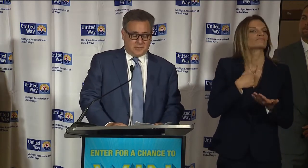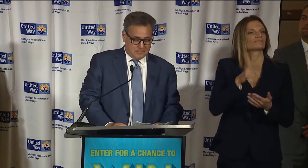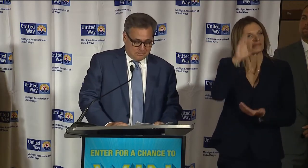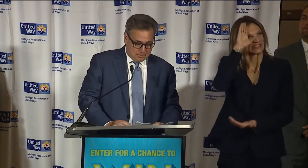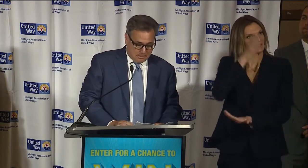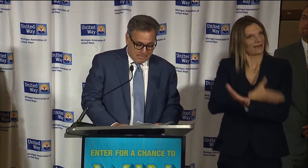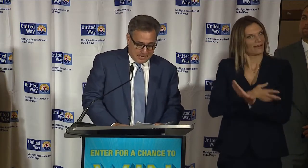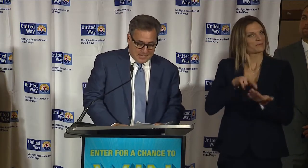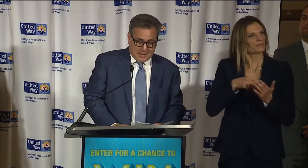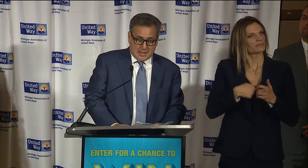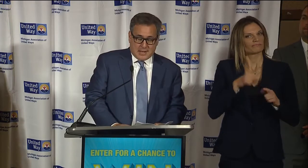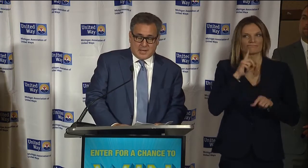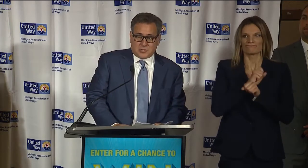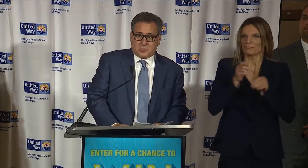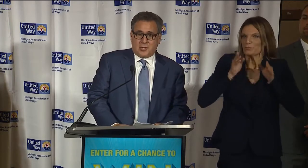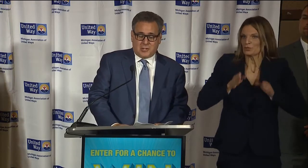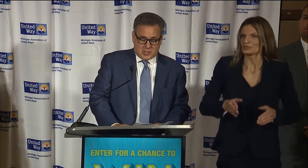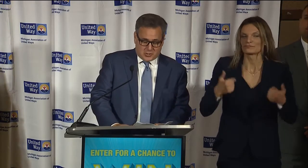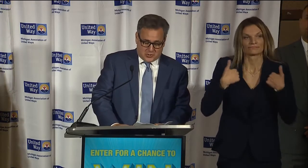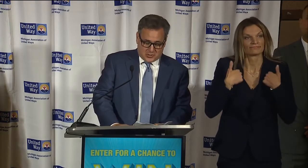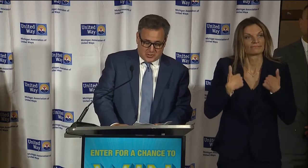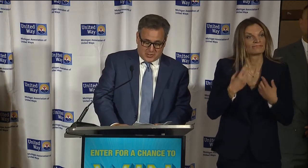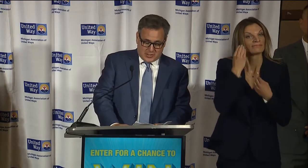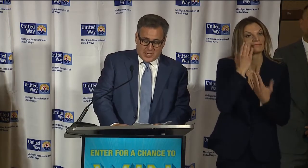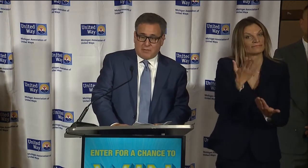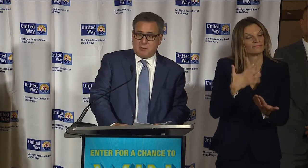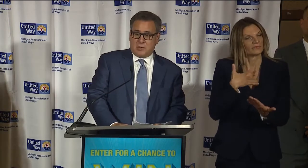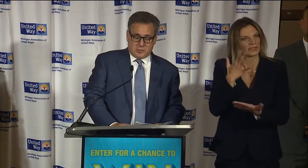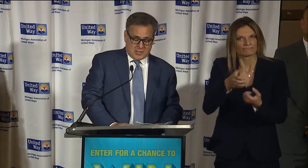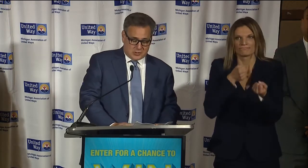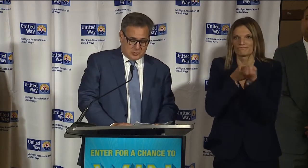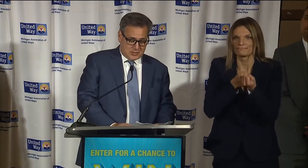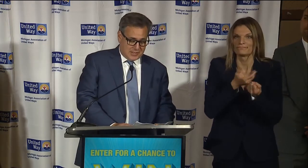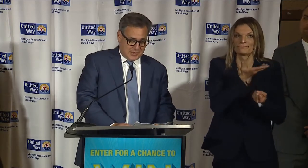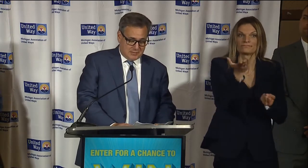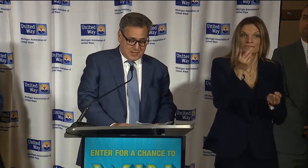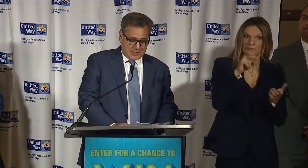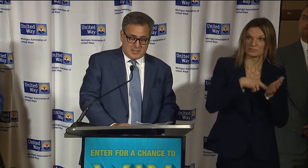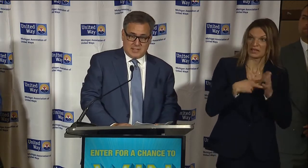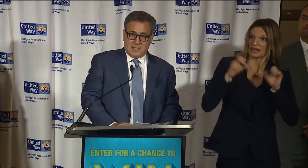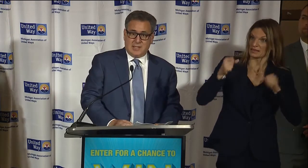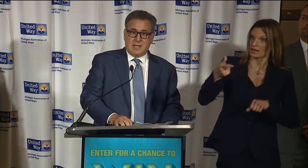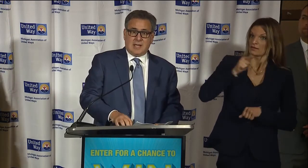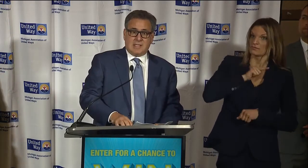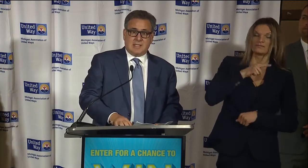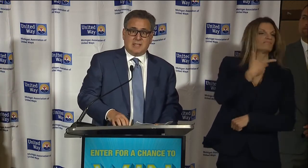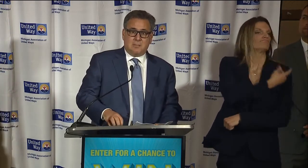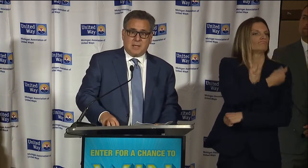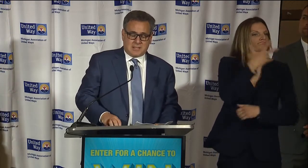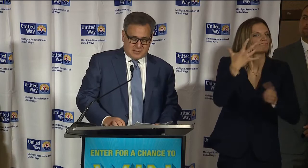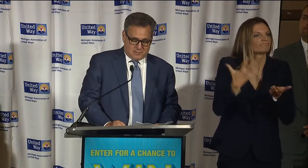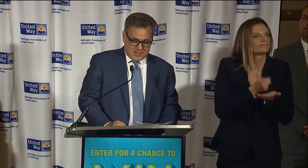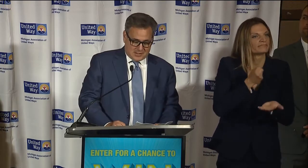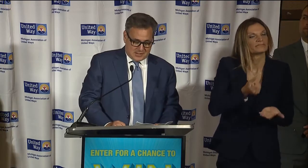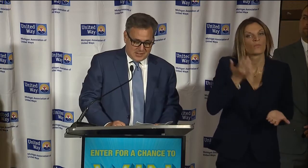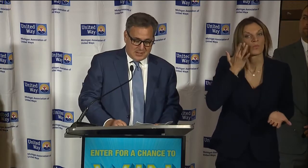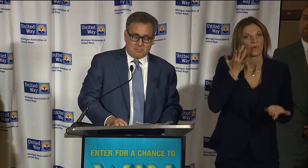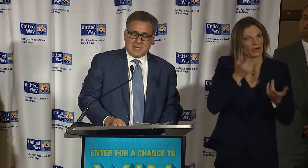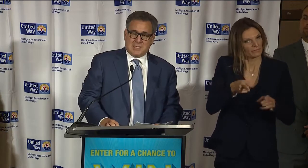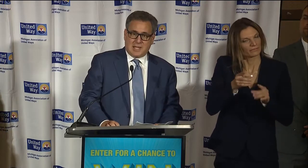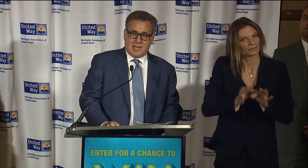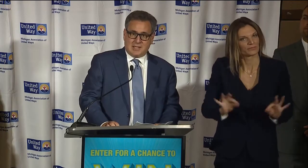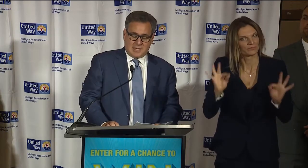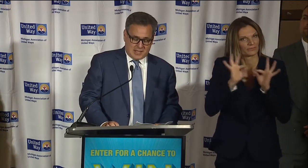as a son. I strongly encourage everyone who's eligible to get the vaccine, because it's the best defense,